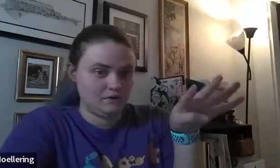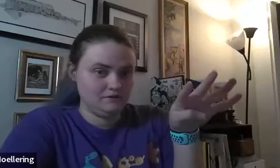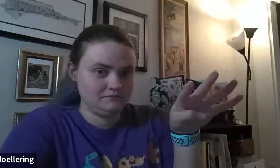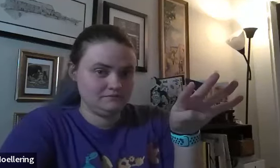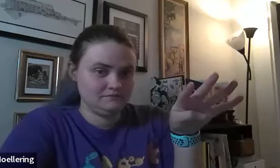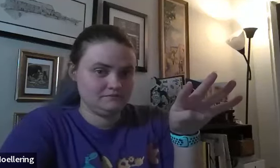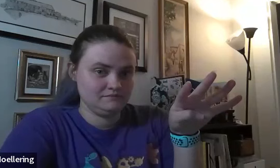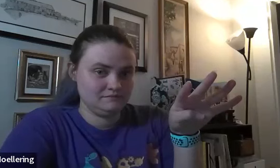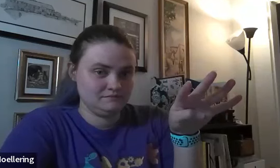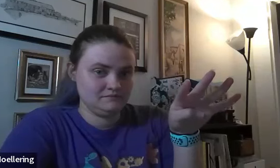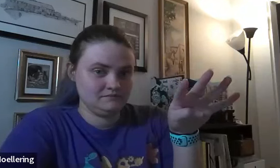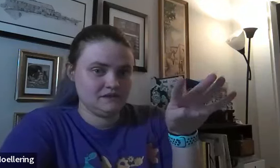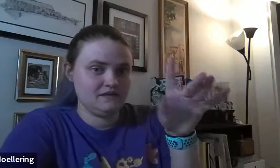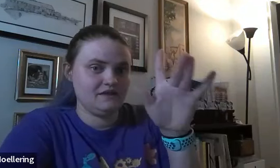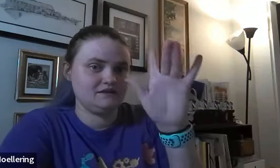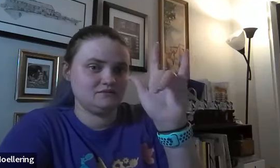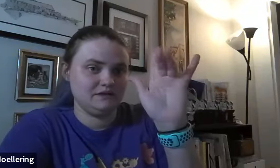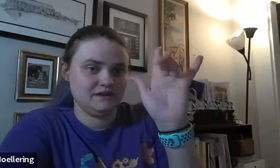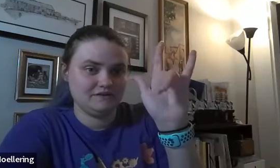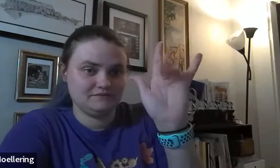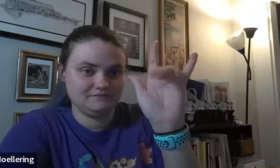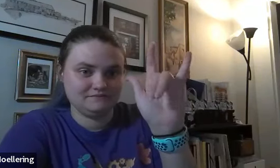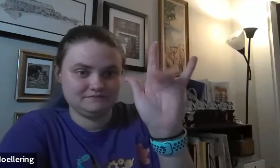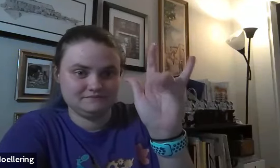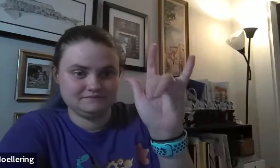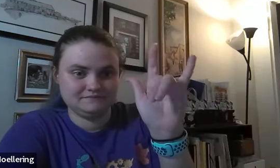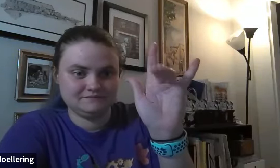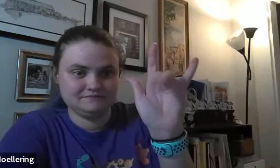24. And then 25.